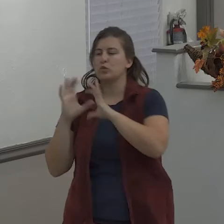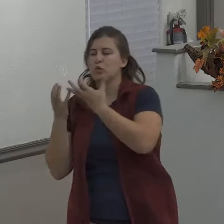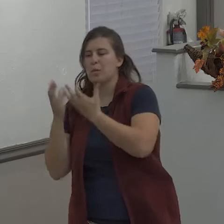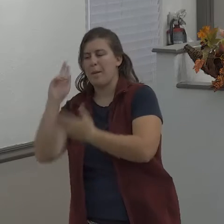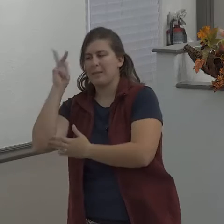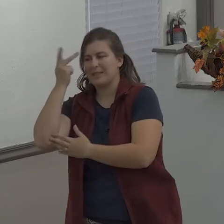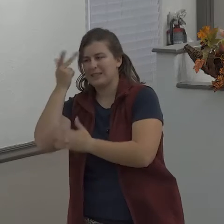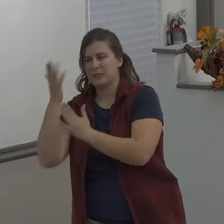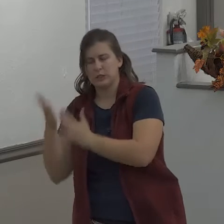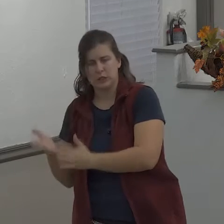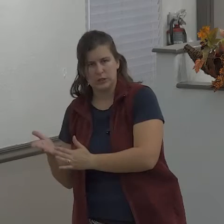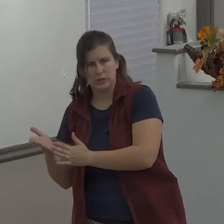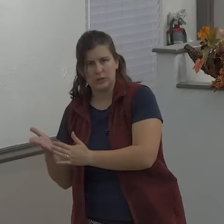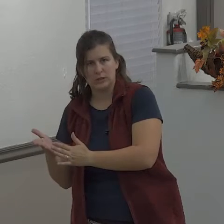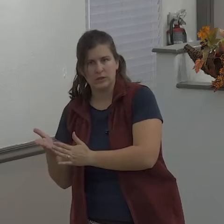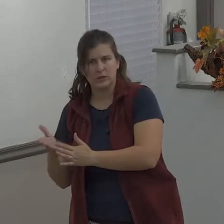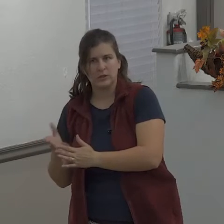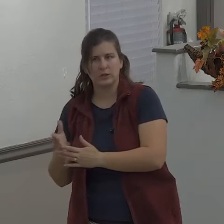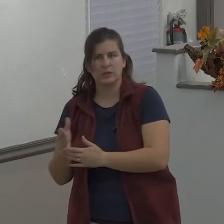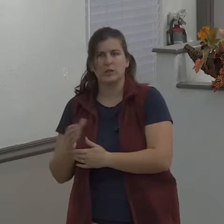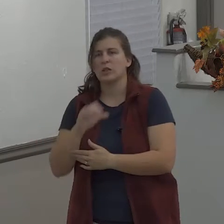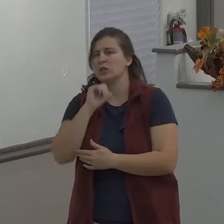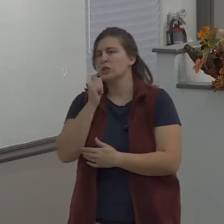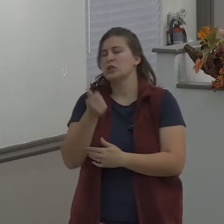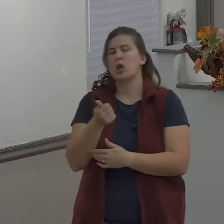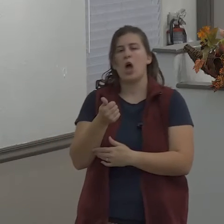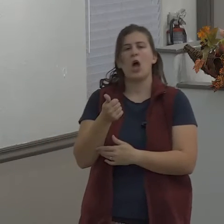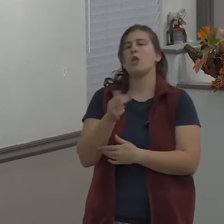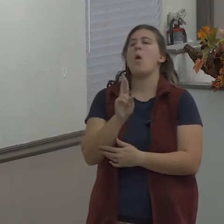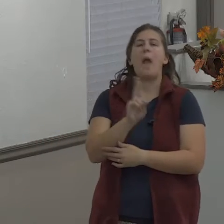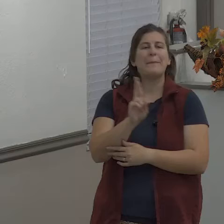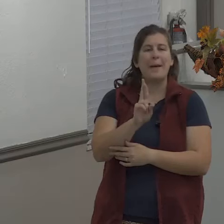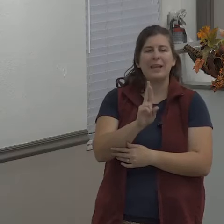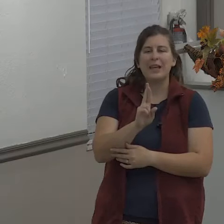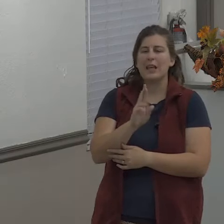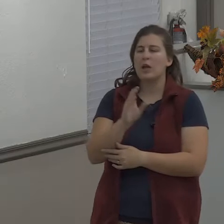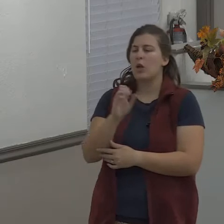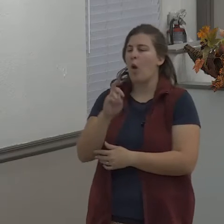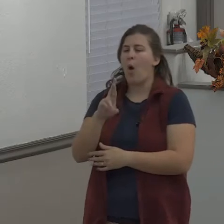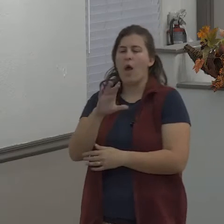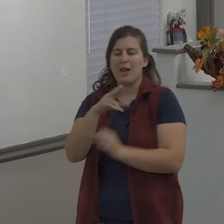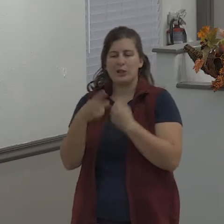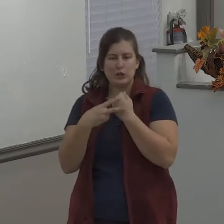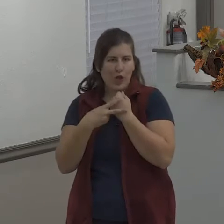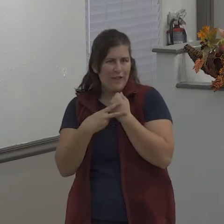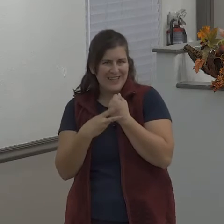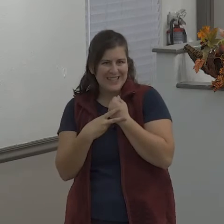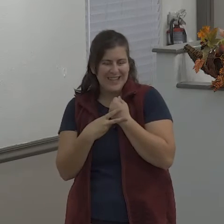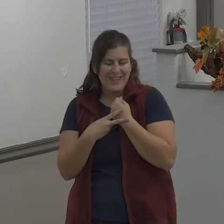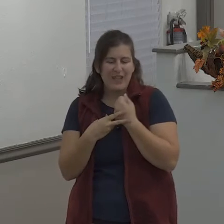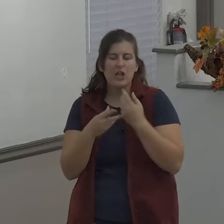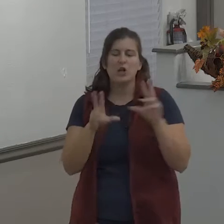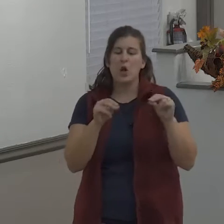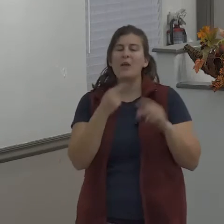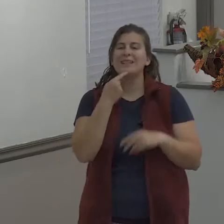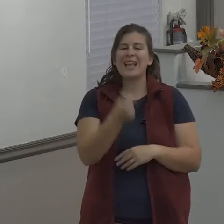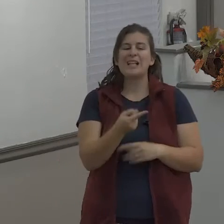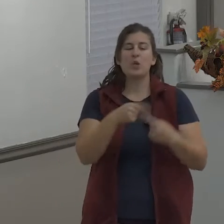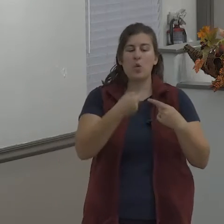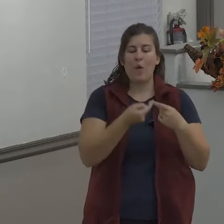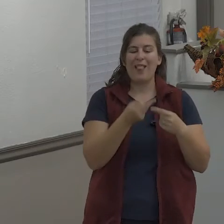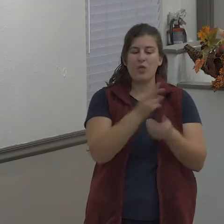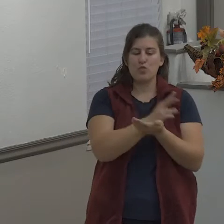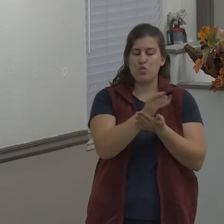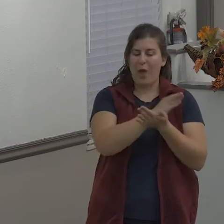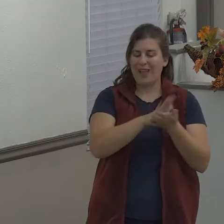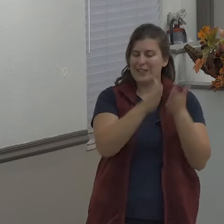power. It doesn't say when the Republicans are in power. It says when the righteous are